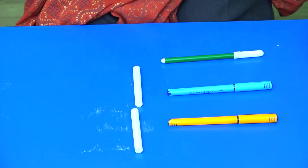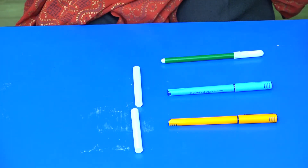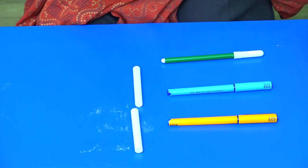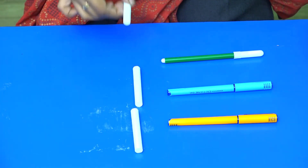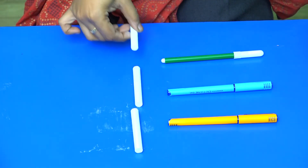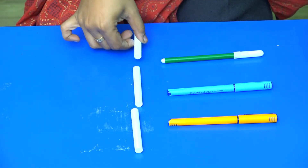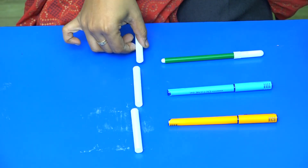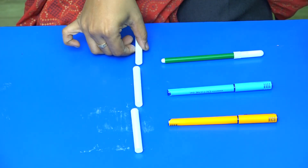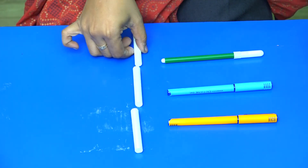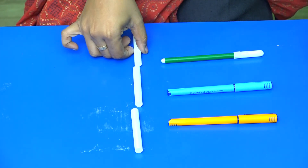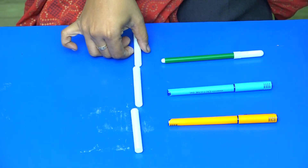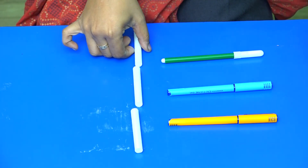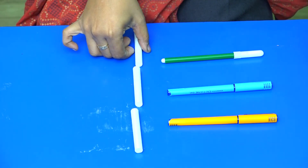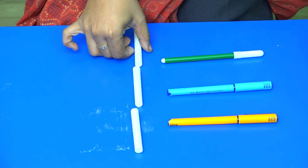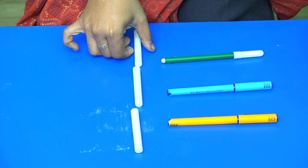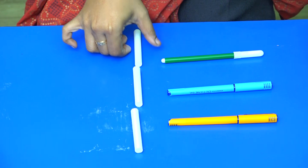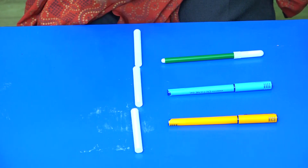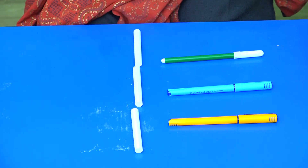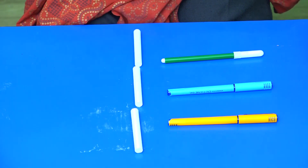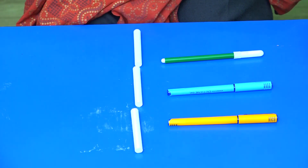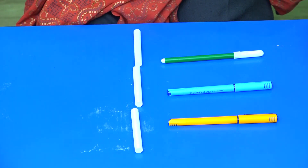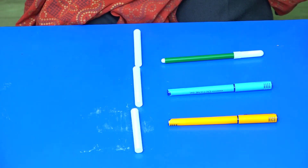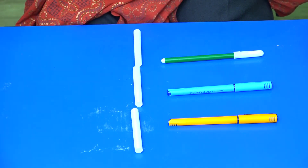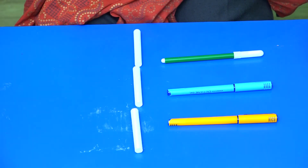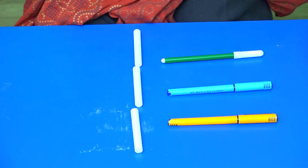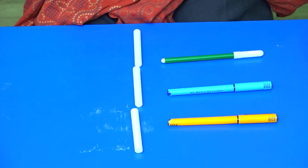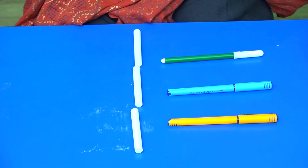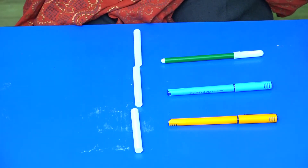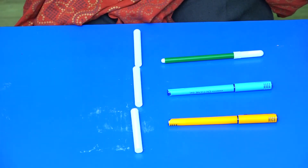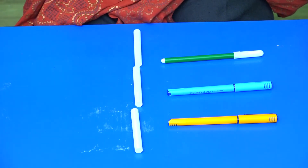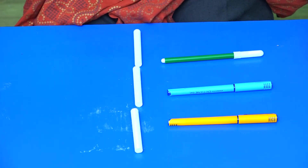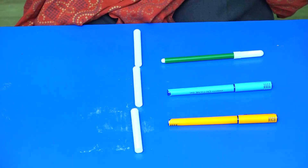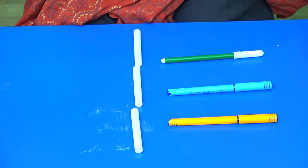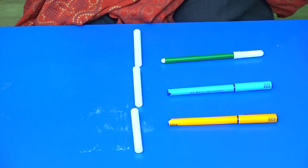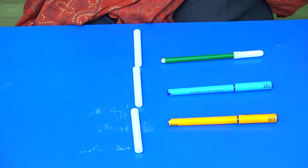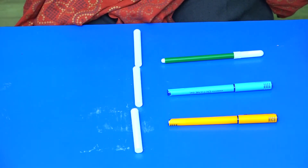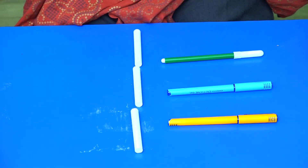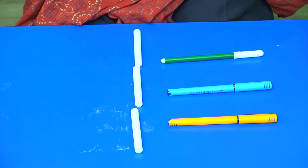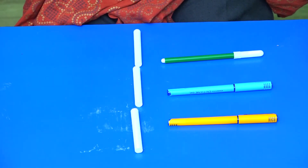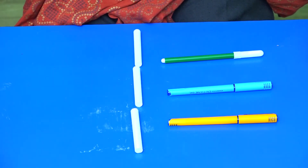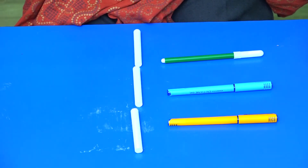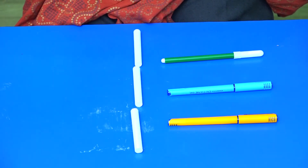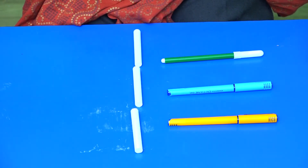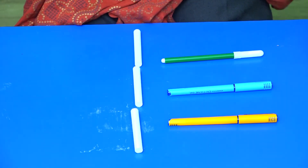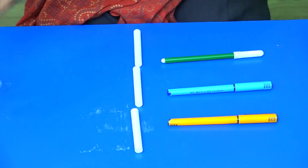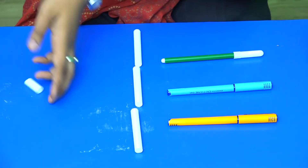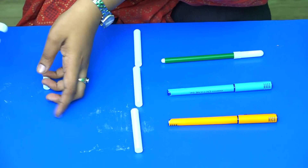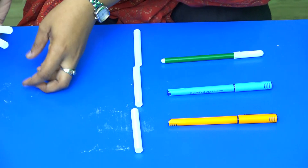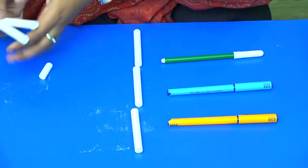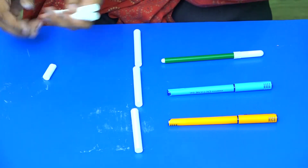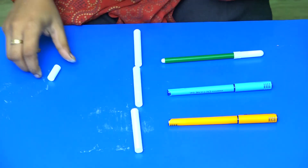Next color you can see is your green. So this is your another tally mark. Okay, next color as you can see is